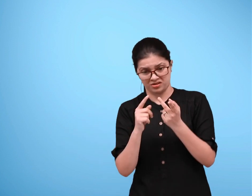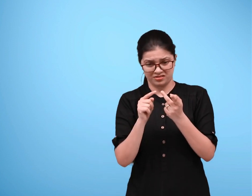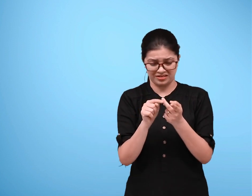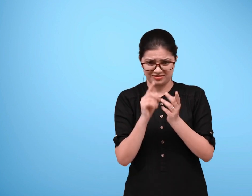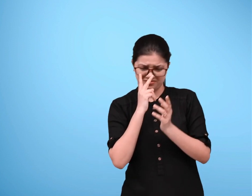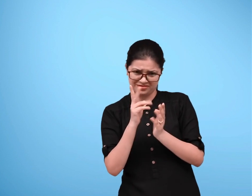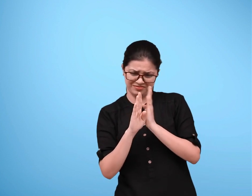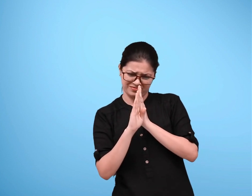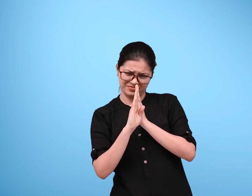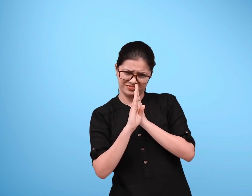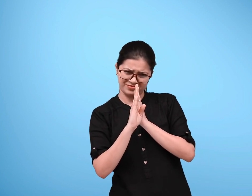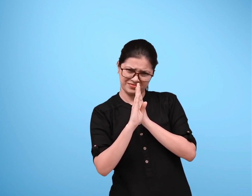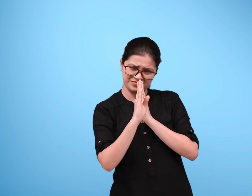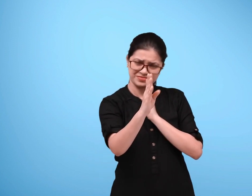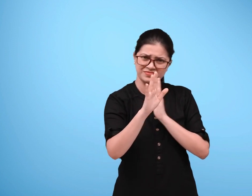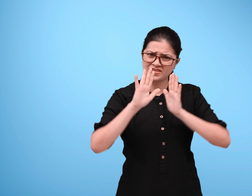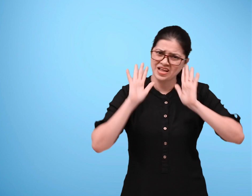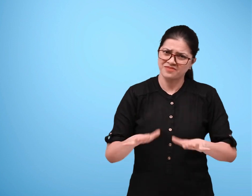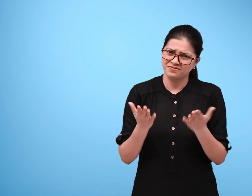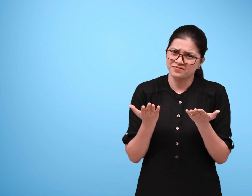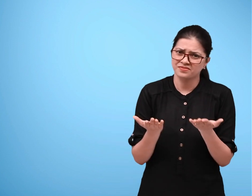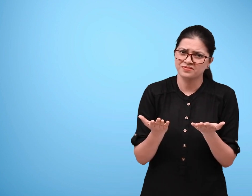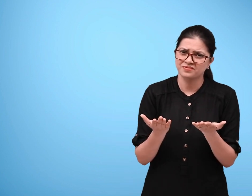Did the ball move along a straight line?